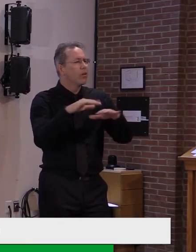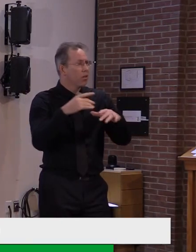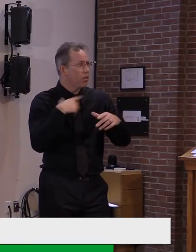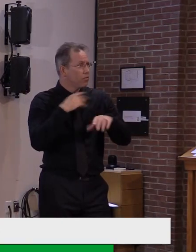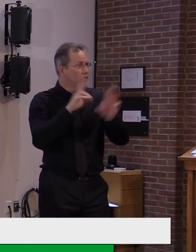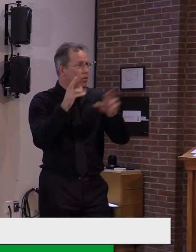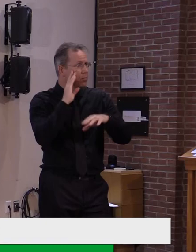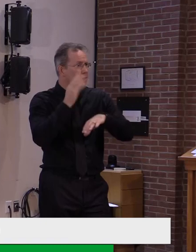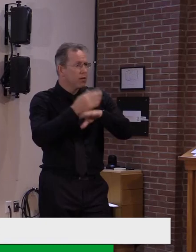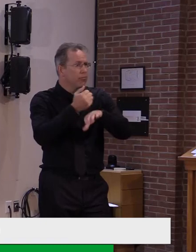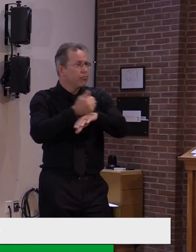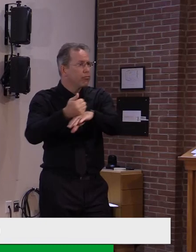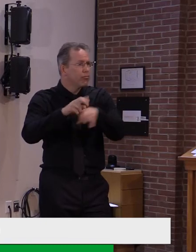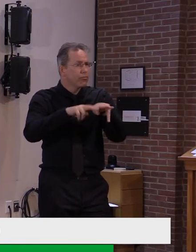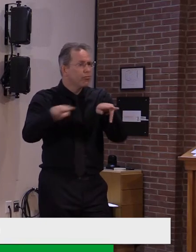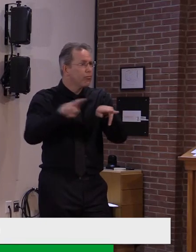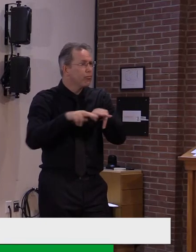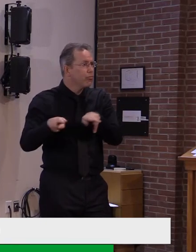Thank you.